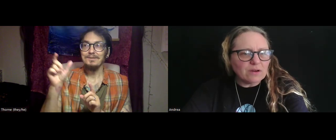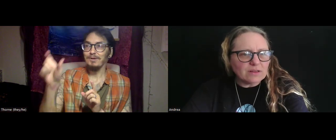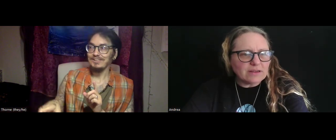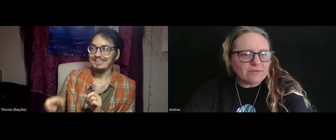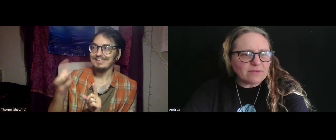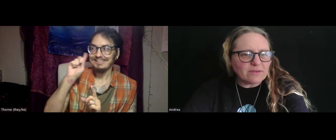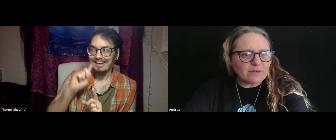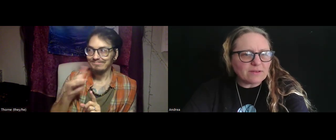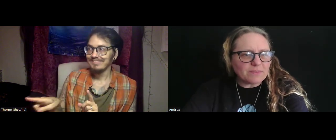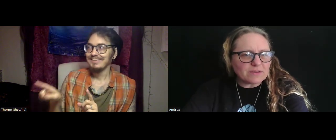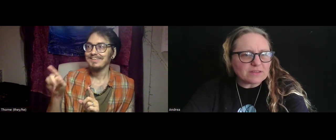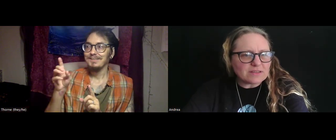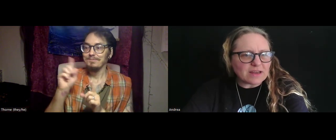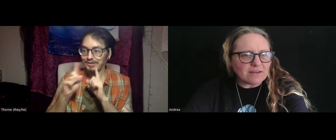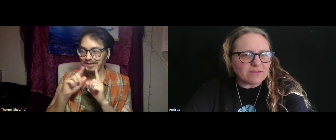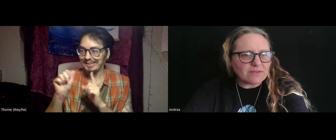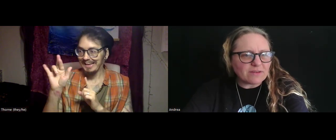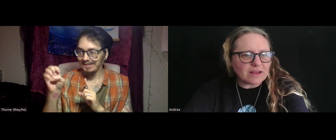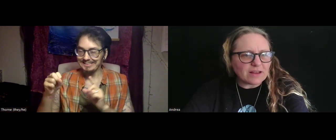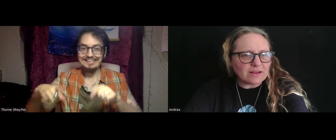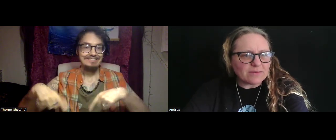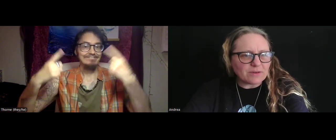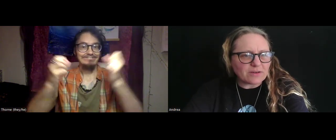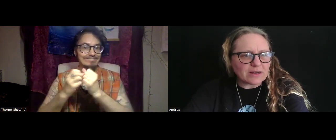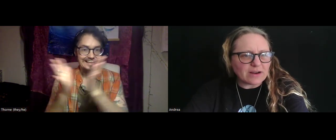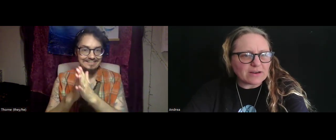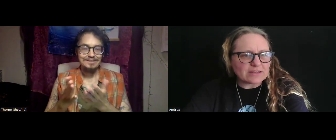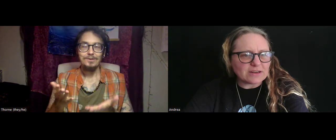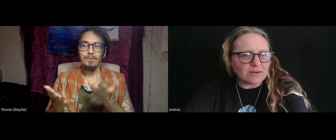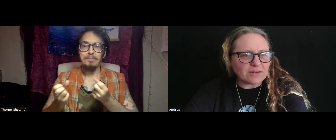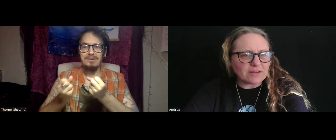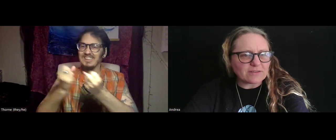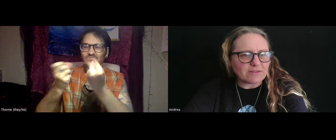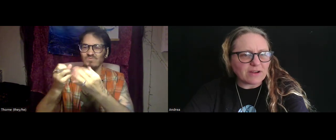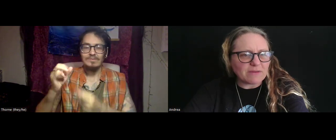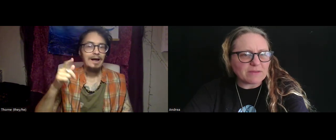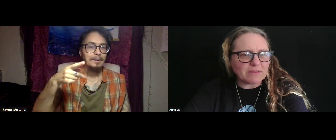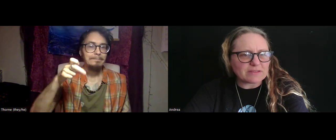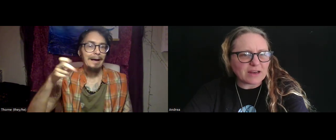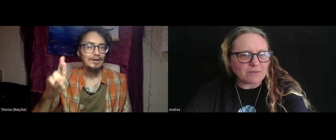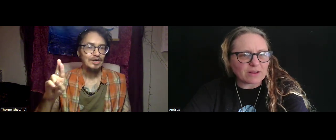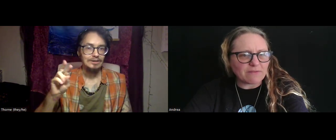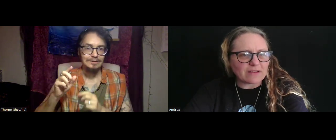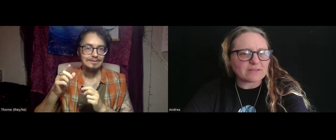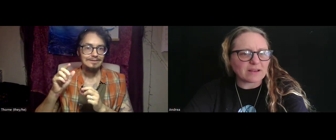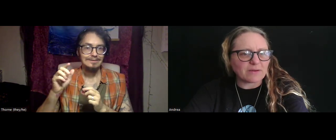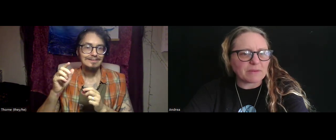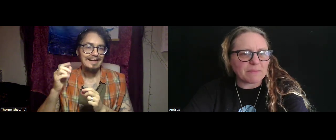Well, if the person's deaf and they're Mercury and Aries, and there's a fight, maybe they'd be signing really fast, like it would be